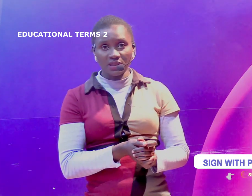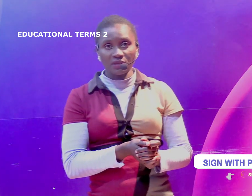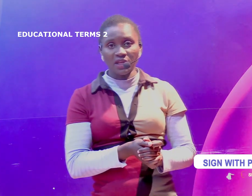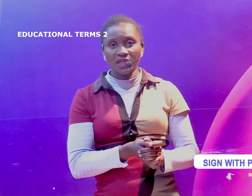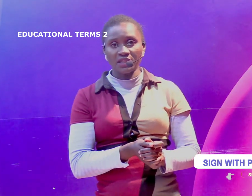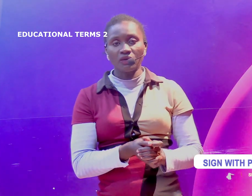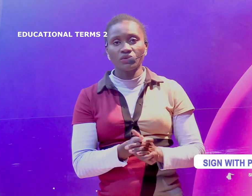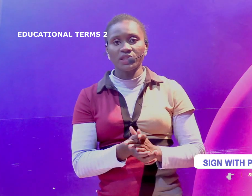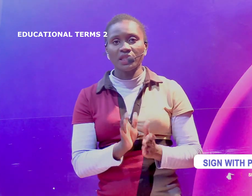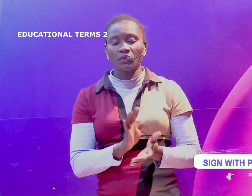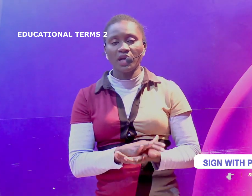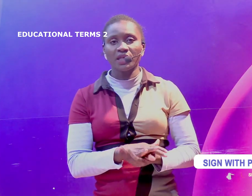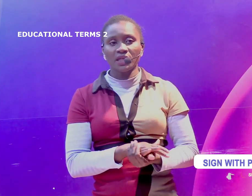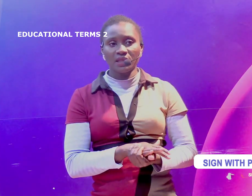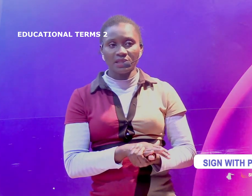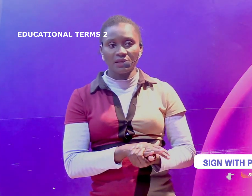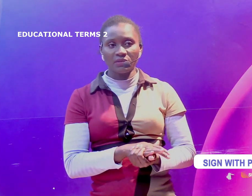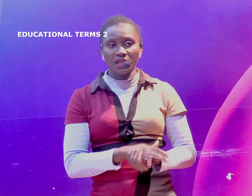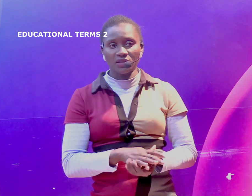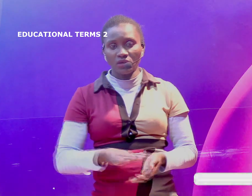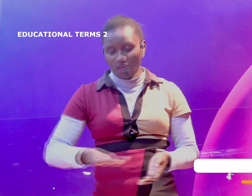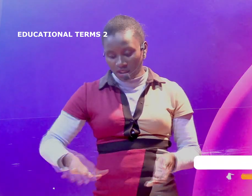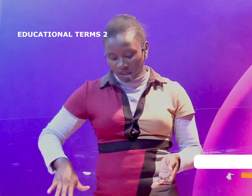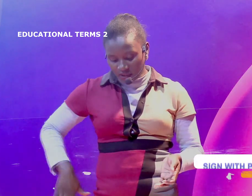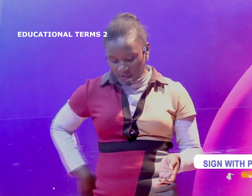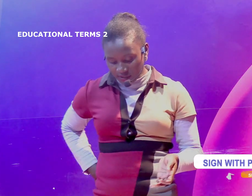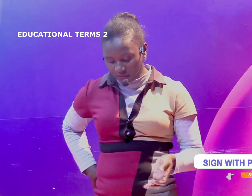discriminate. How do we sign the word discriminate? So discriminate